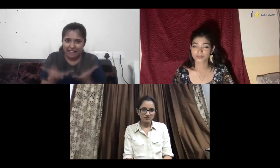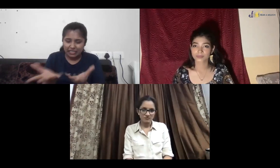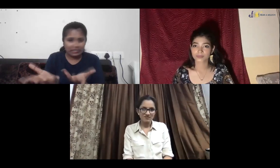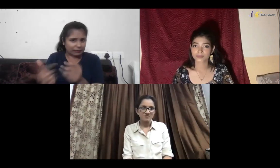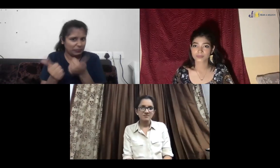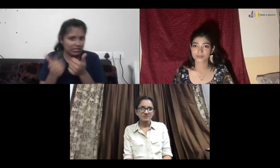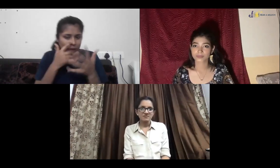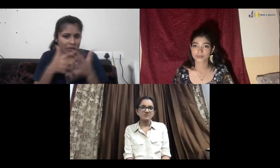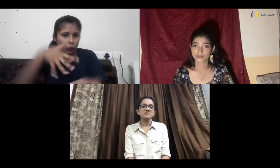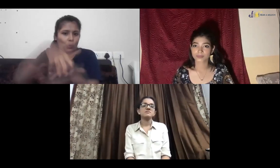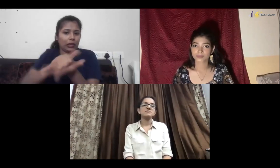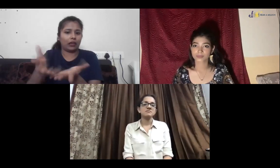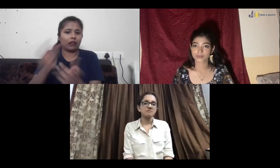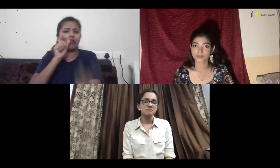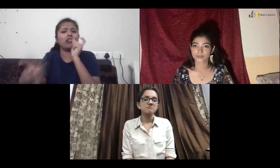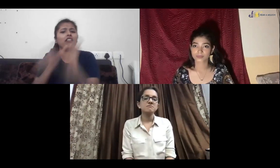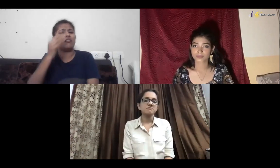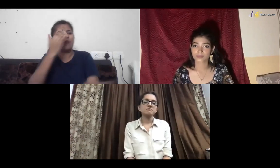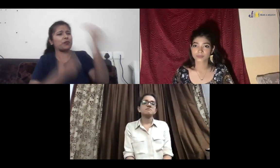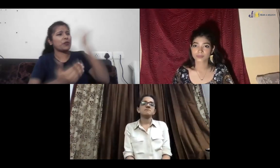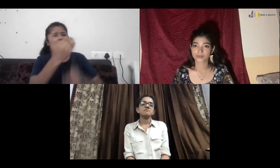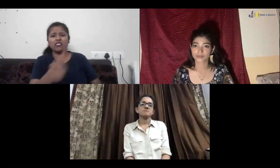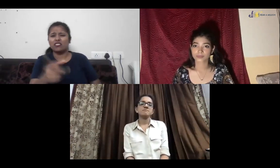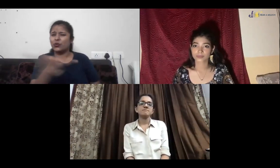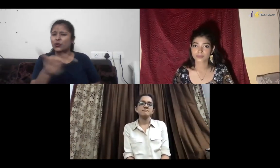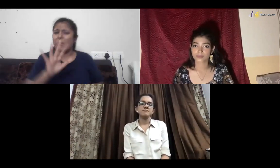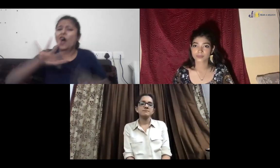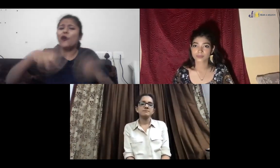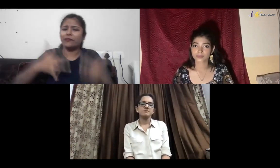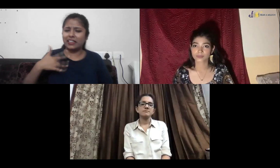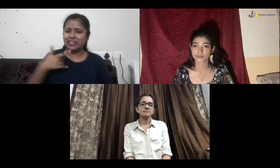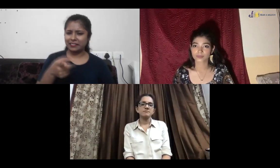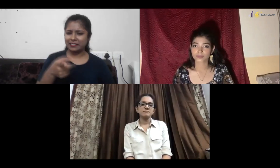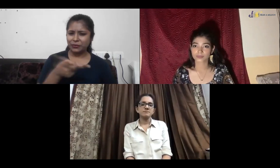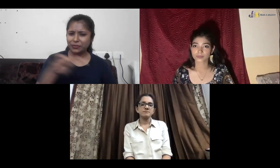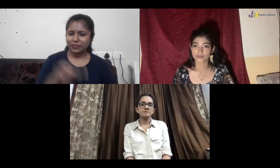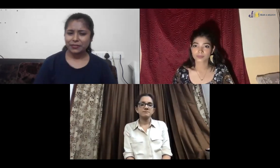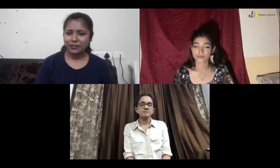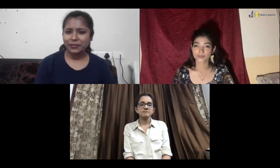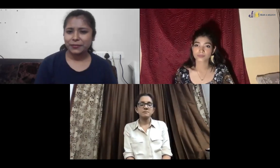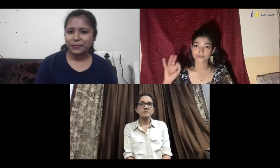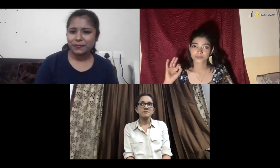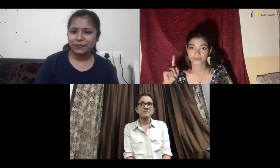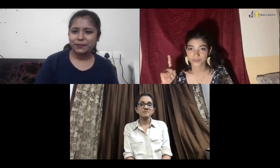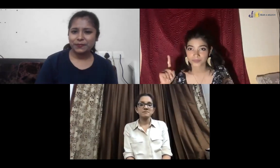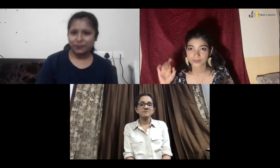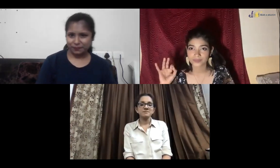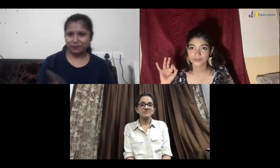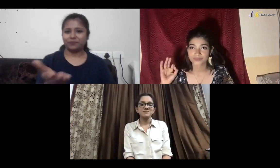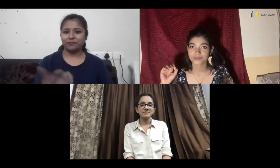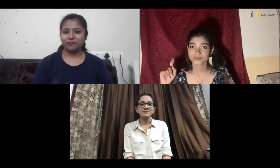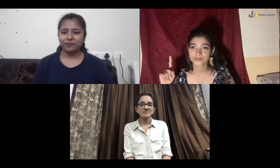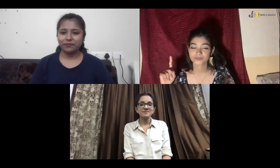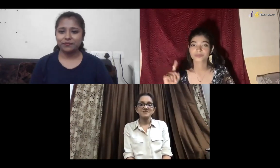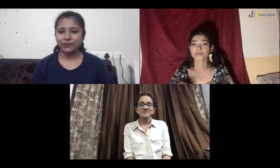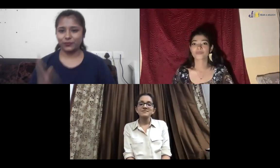it's quite difficult to take the catch because boys are giving the comment, "Okay, you are so big." But what do you think in